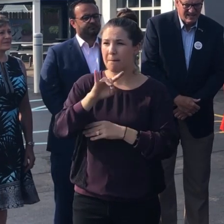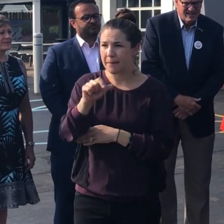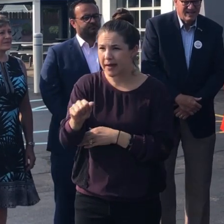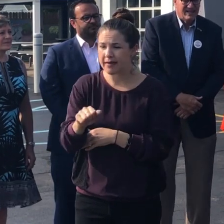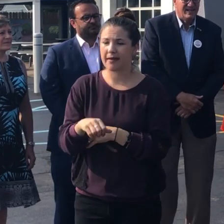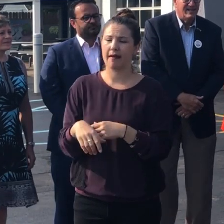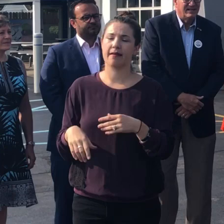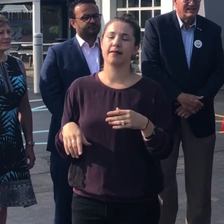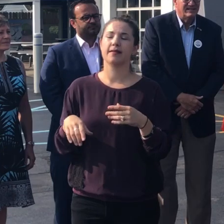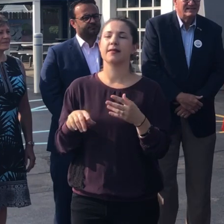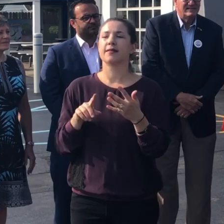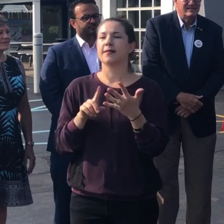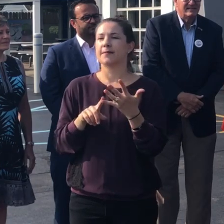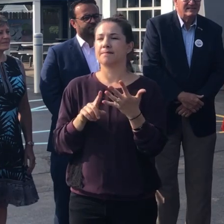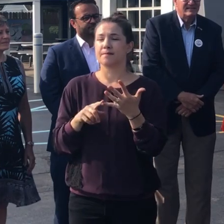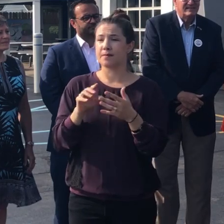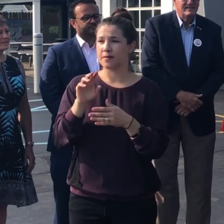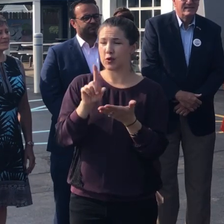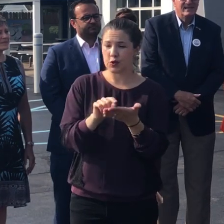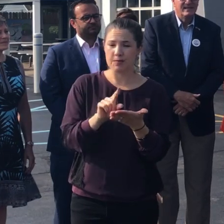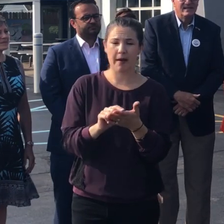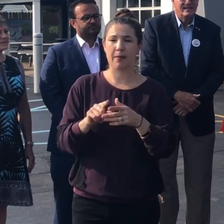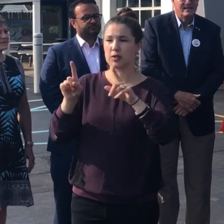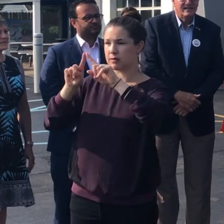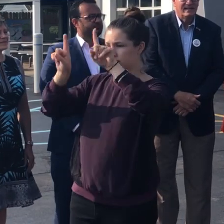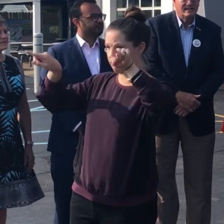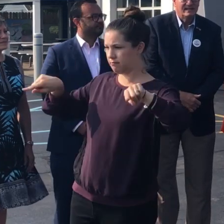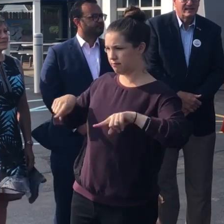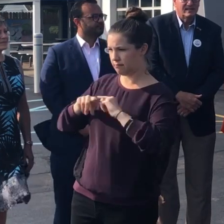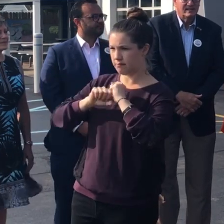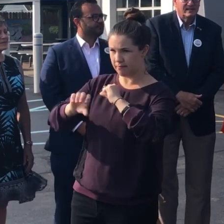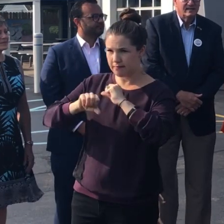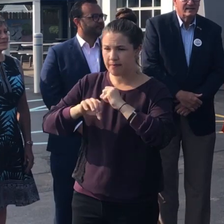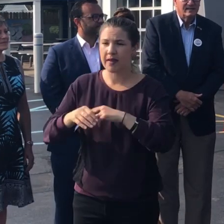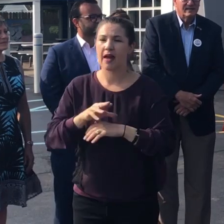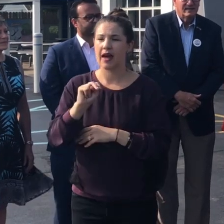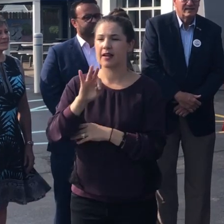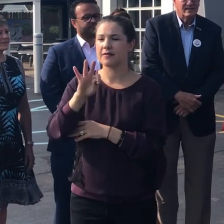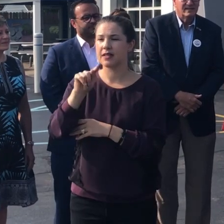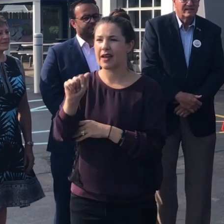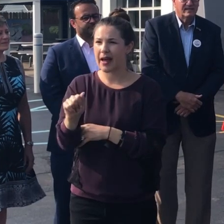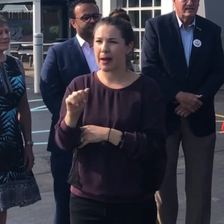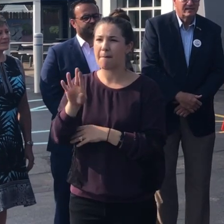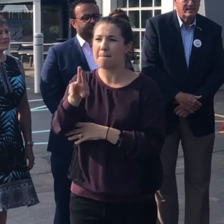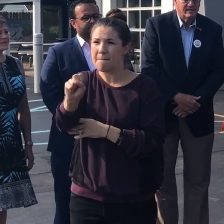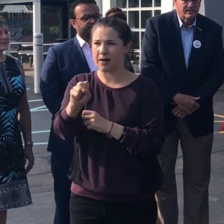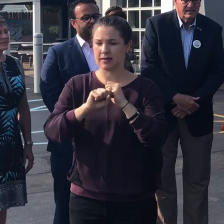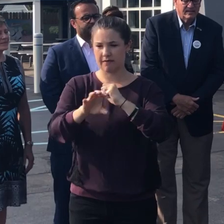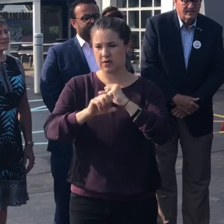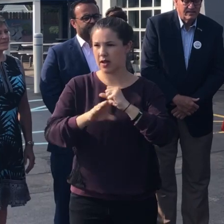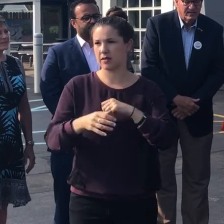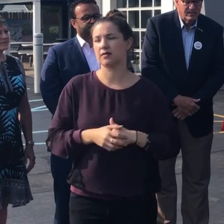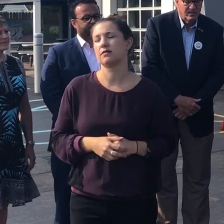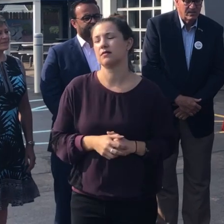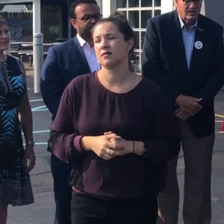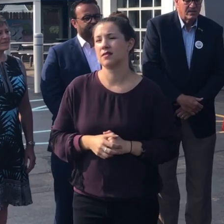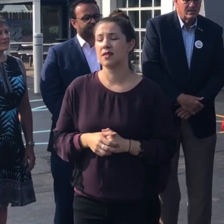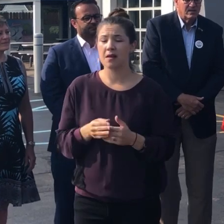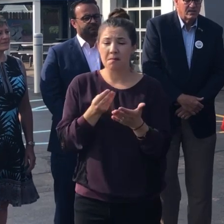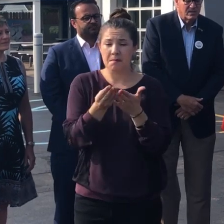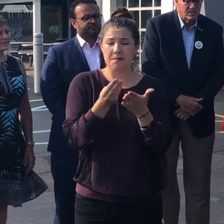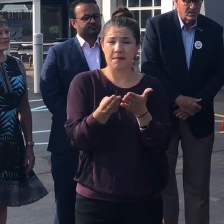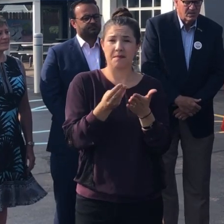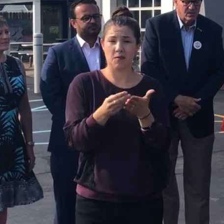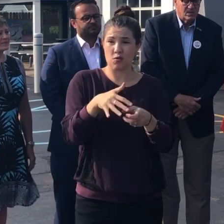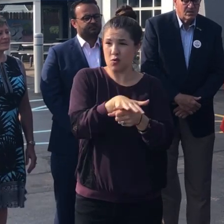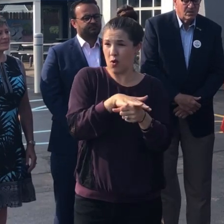digital, newspapers, billboards, and NFTA bus shelters and bus advertising. Buying local isn't